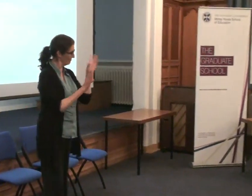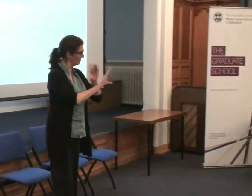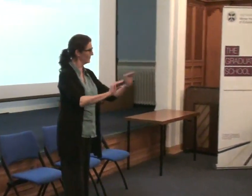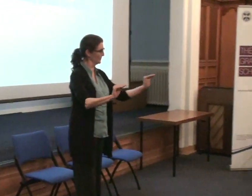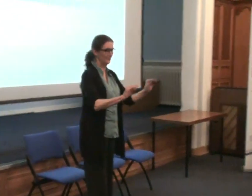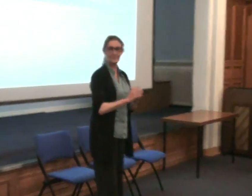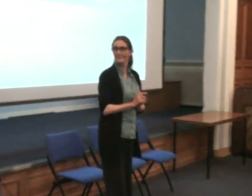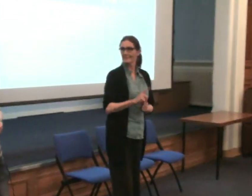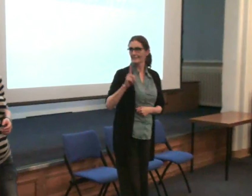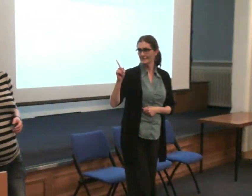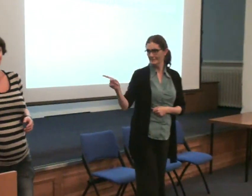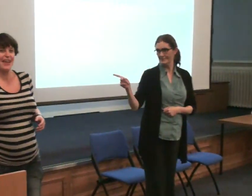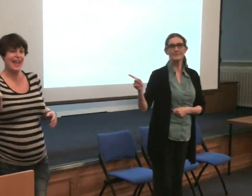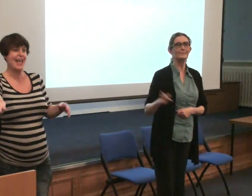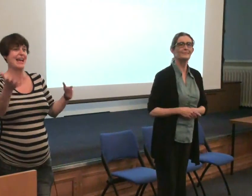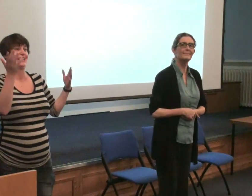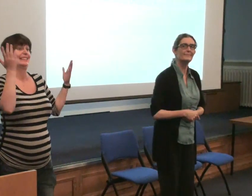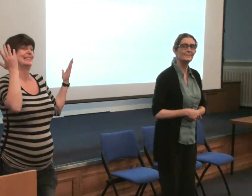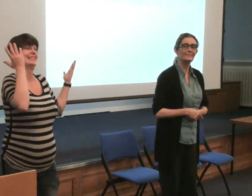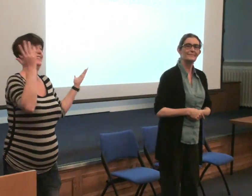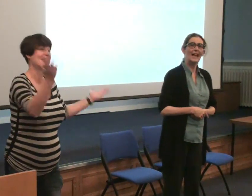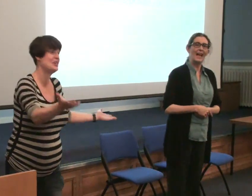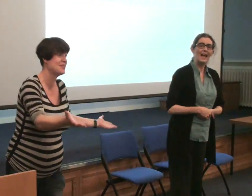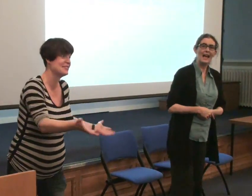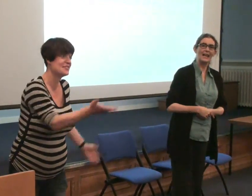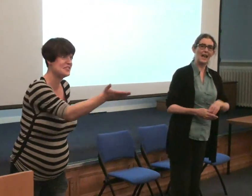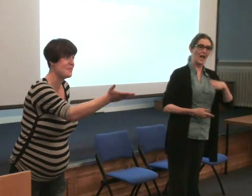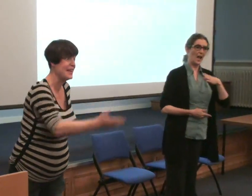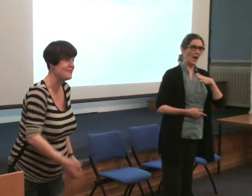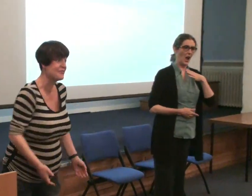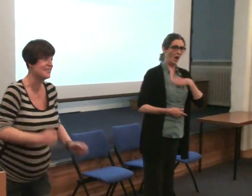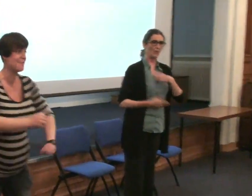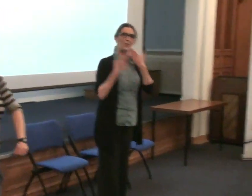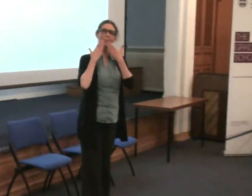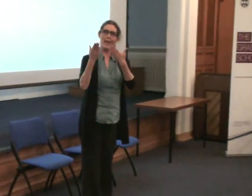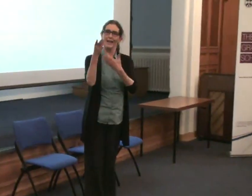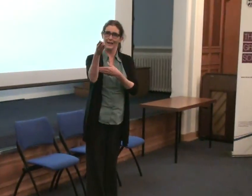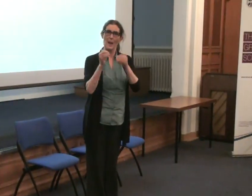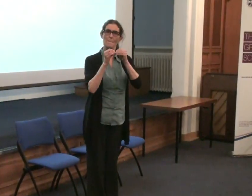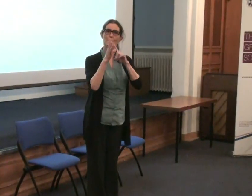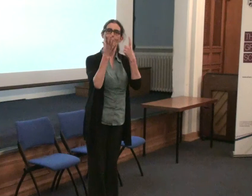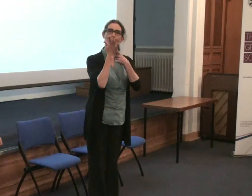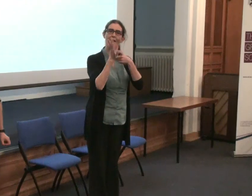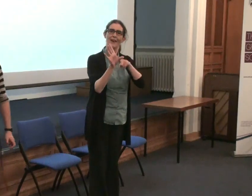I would like to thank Barry and interpreters, also Jemina, for stepping in with IS interpreting,